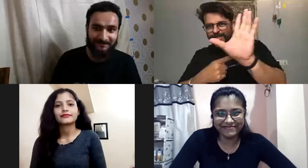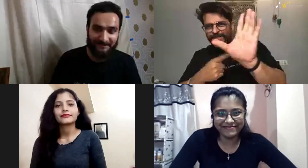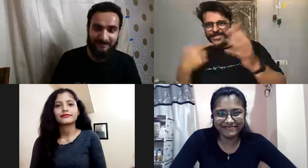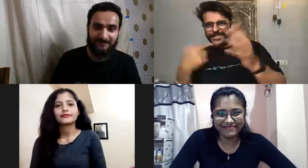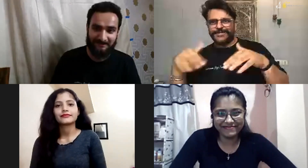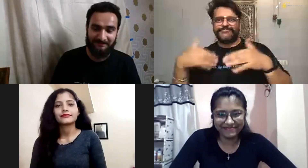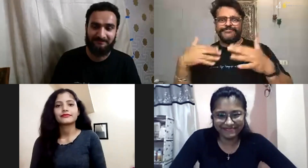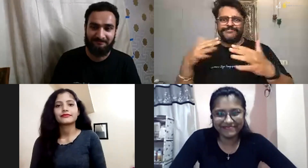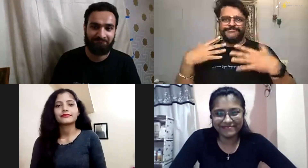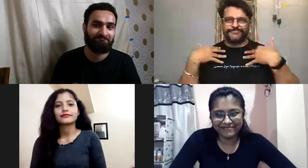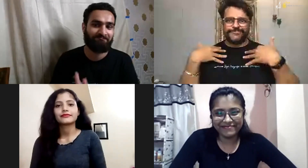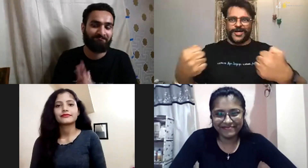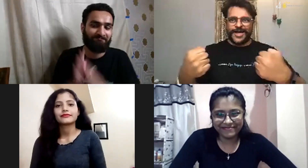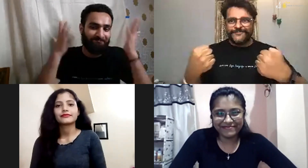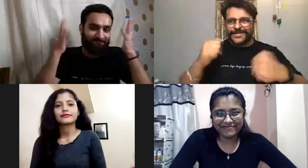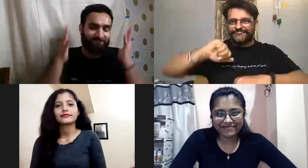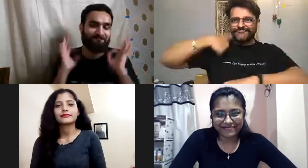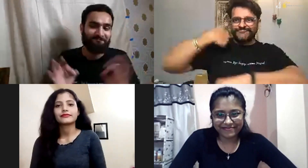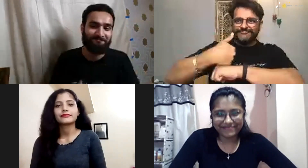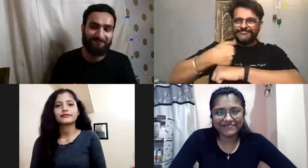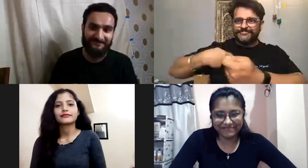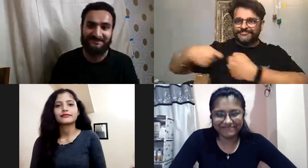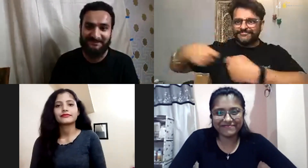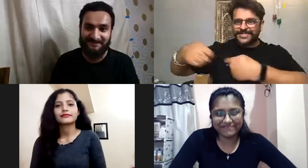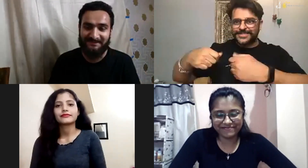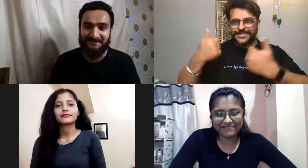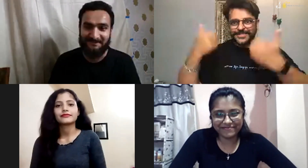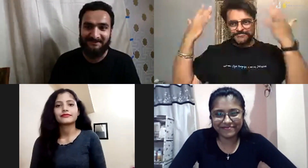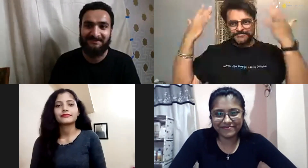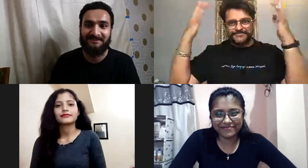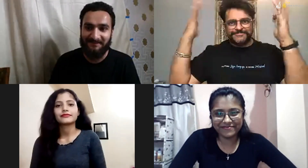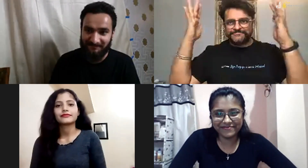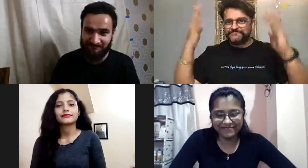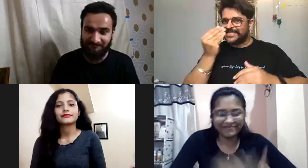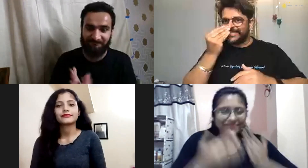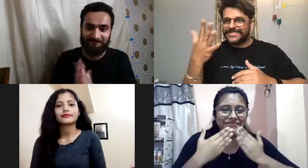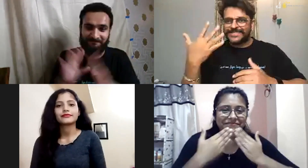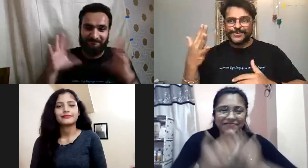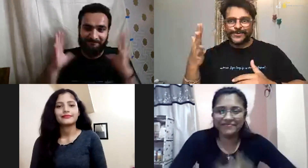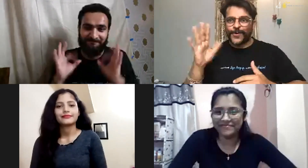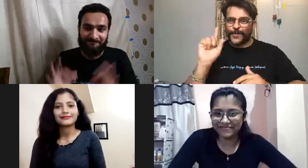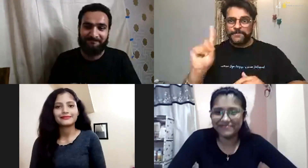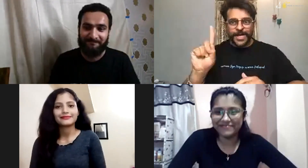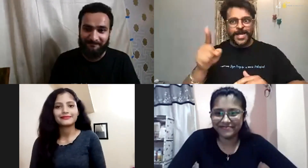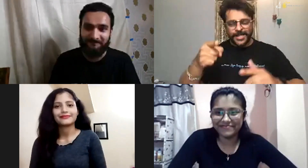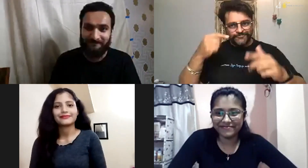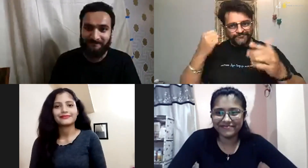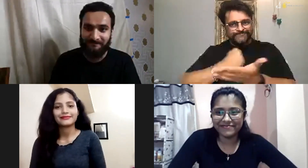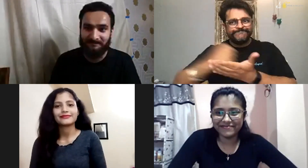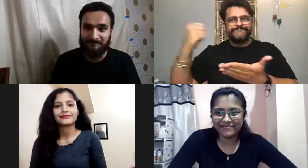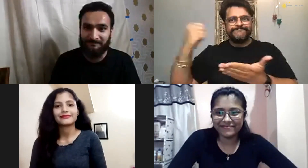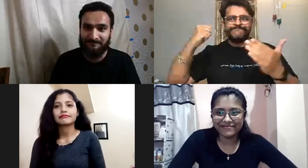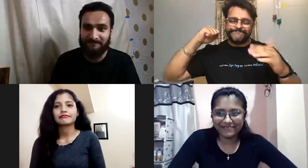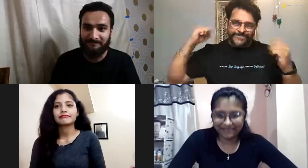old, 6 months old, and a year, very very less time, and it's brave to set up a business like that. So waving hands, it's not easy. It's